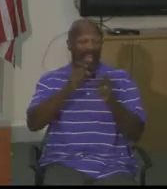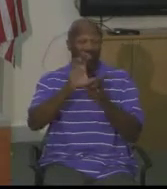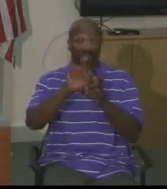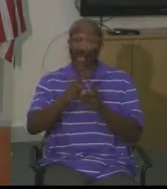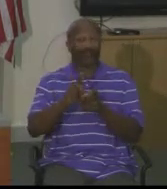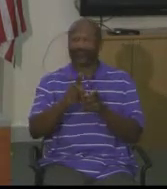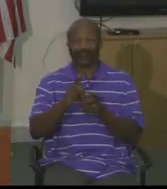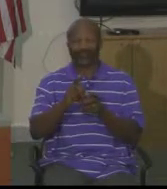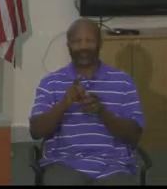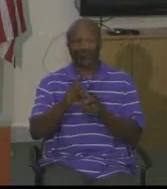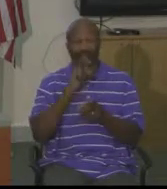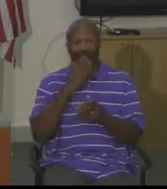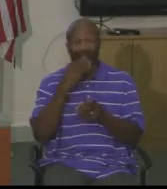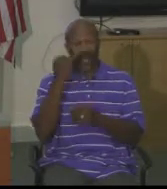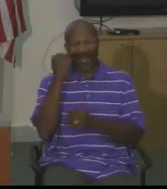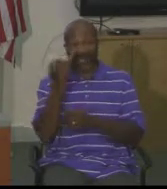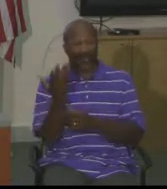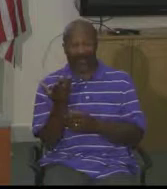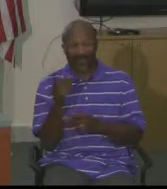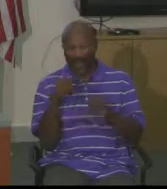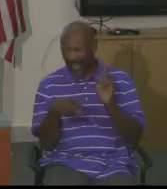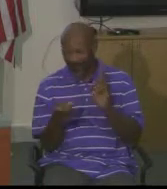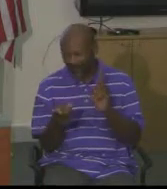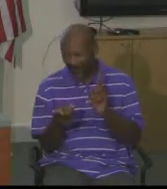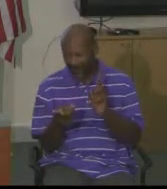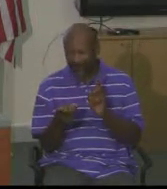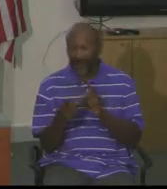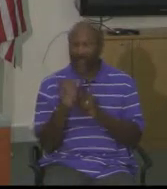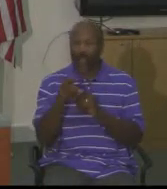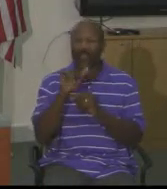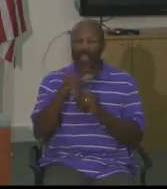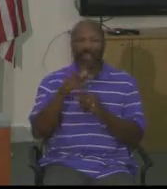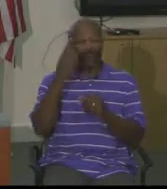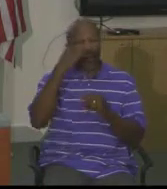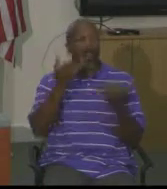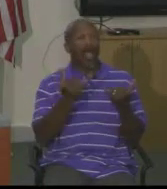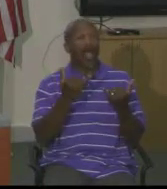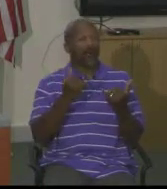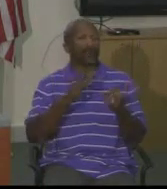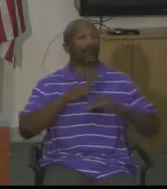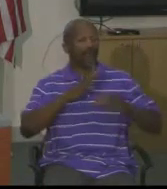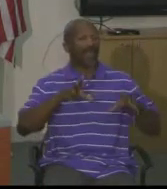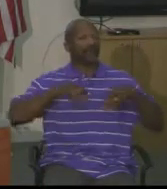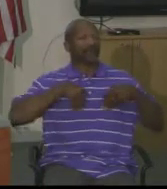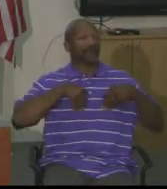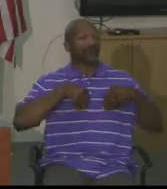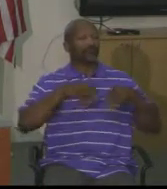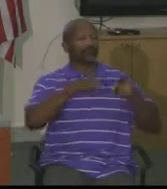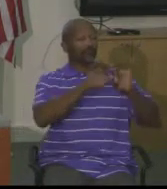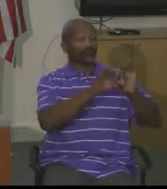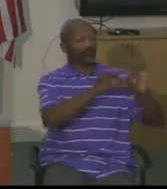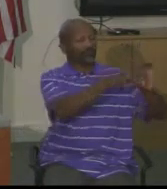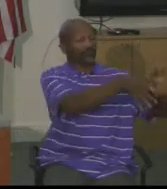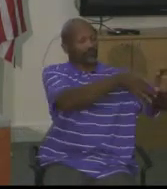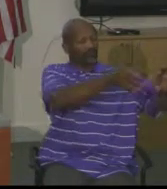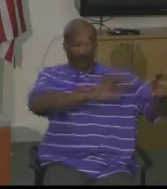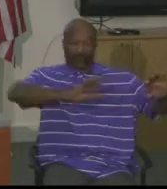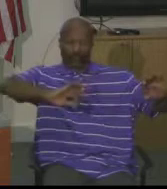So this worked just fine until the